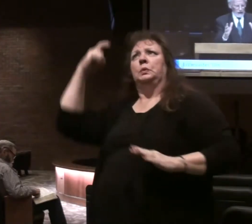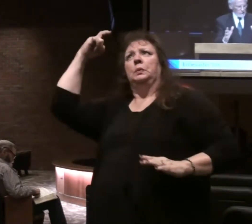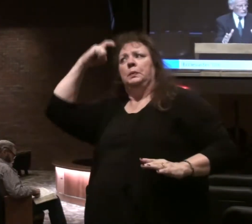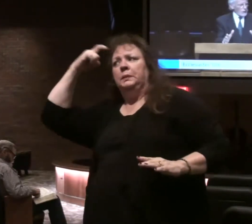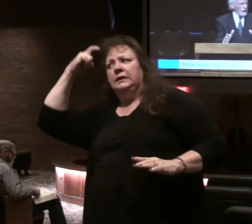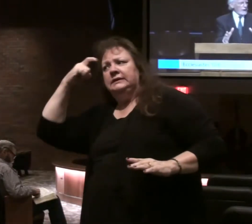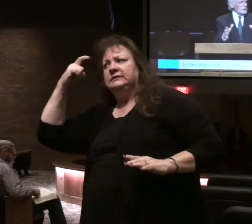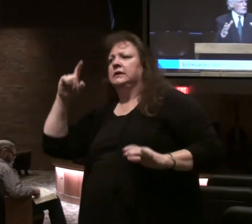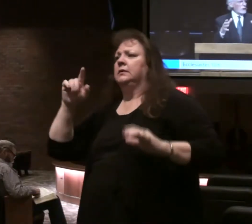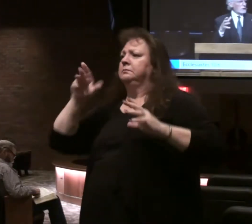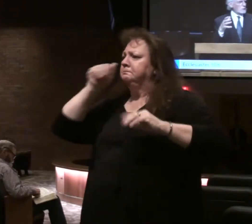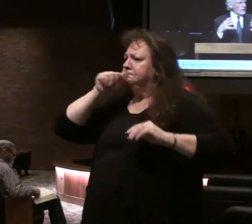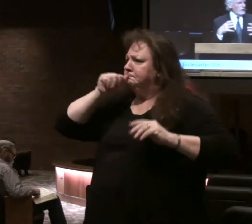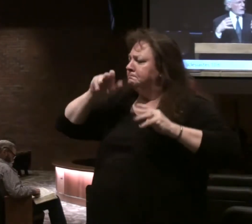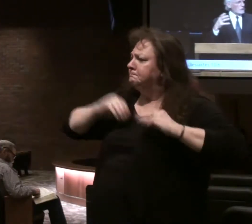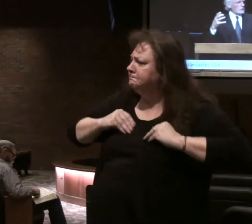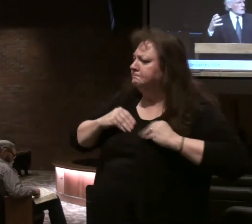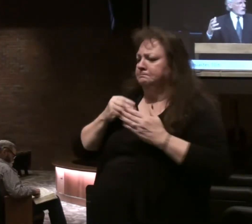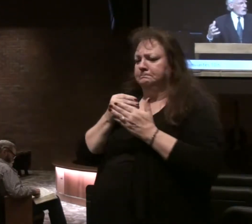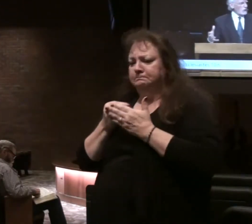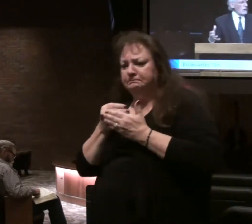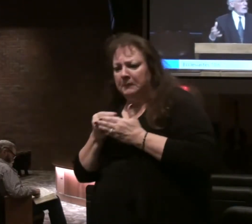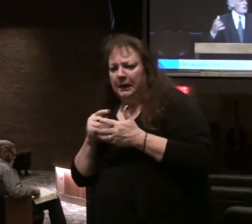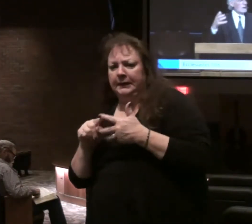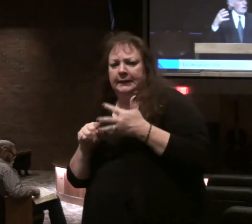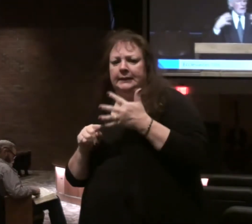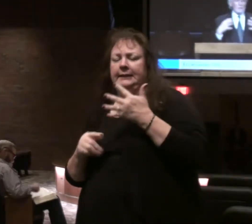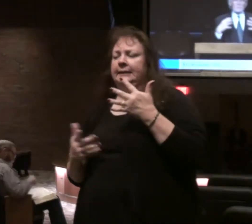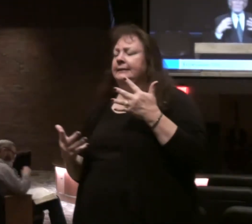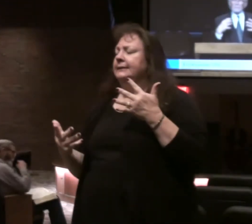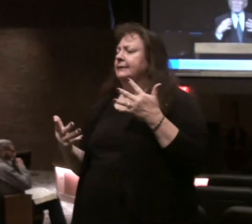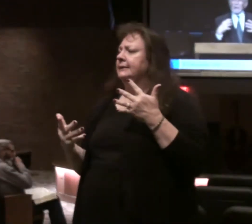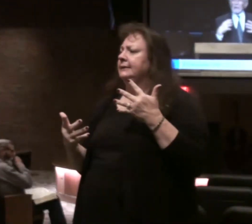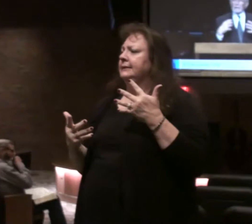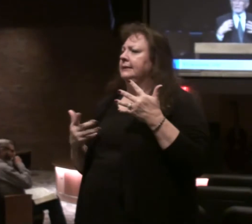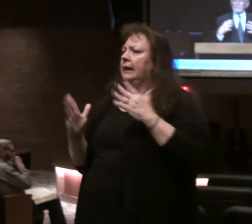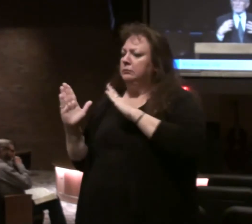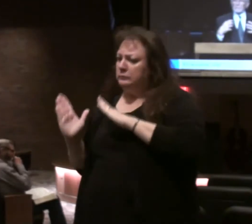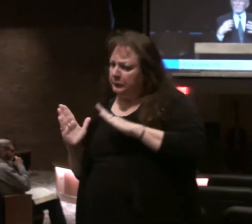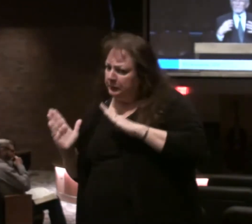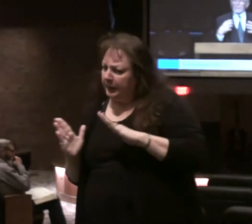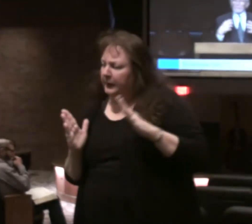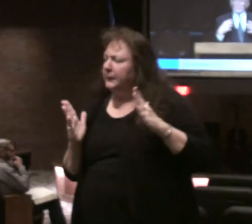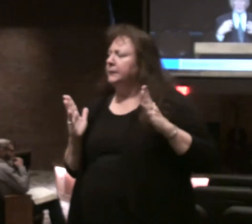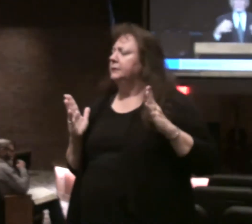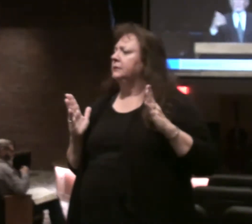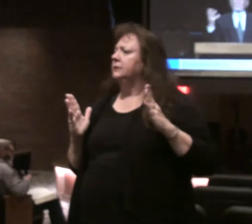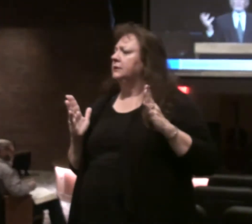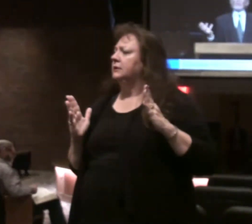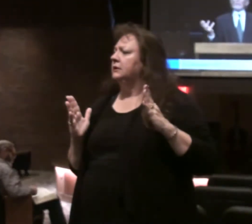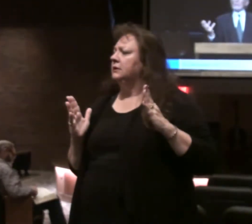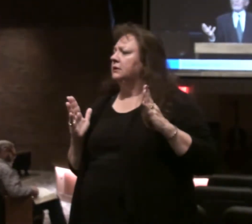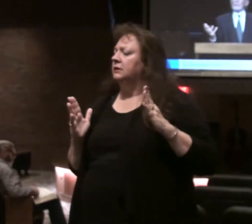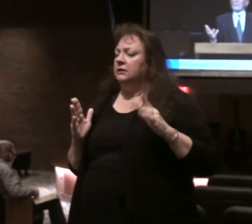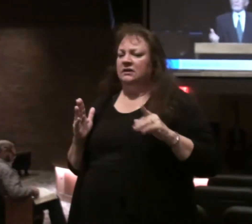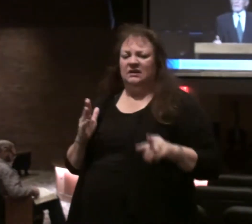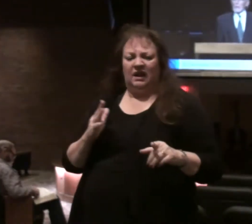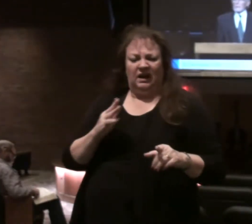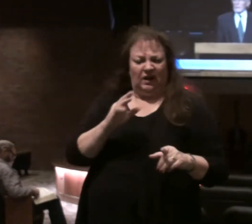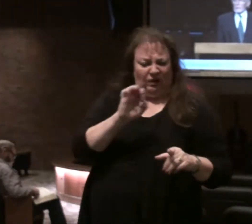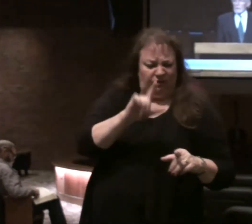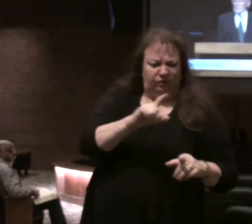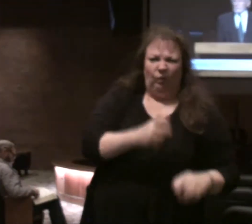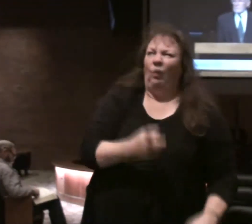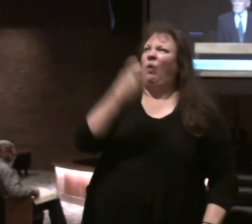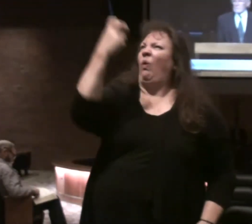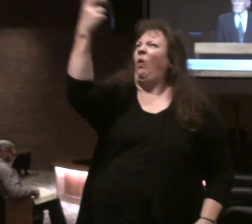and be able to handle things, finances, and been prepared. You got some fool sitting on